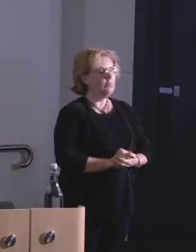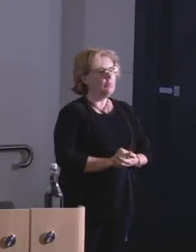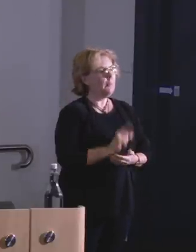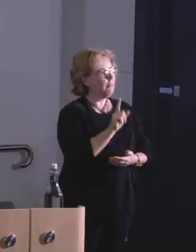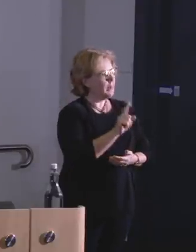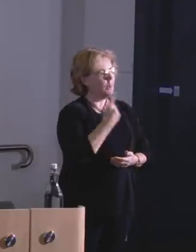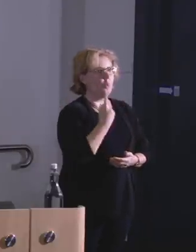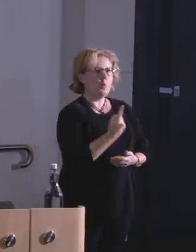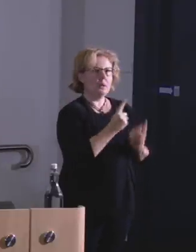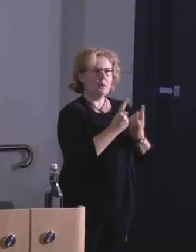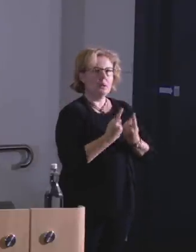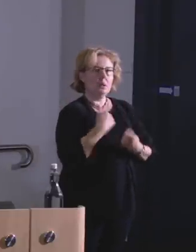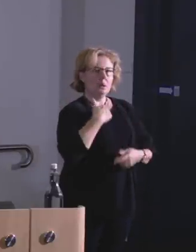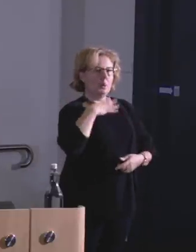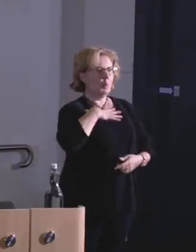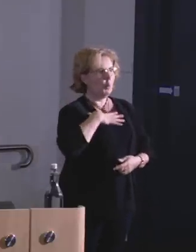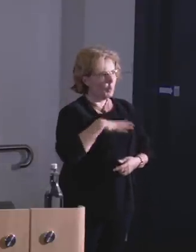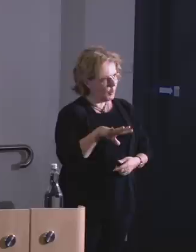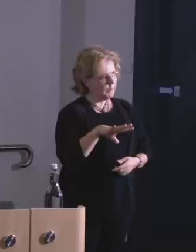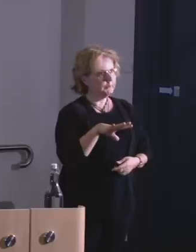But one of the things I do want